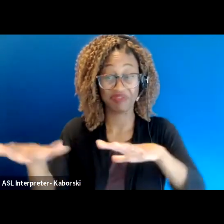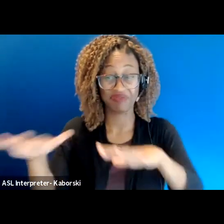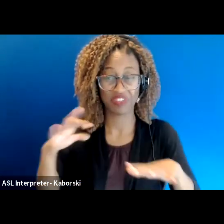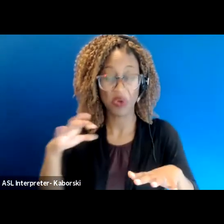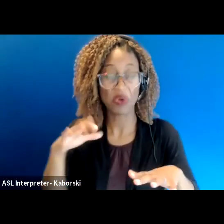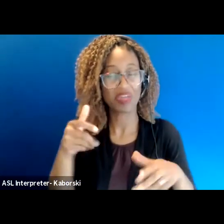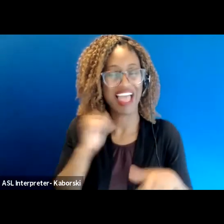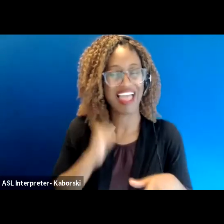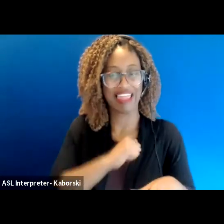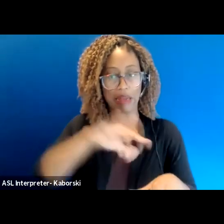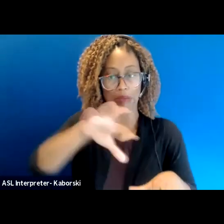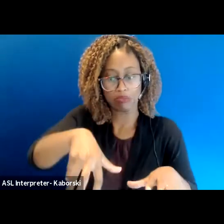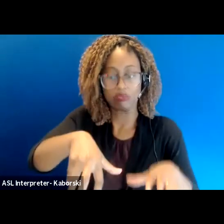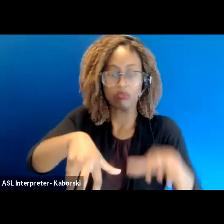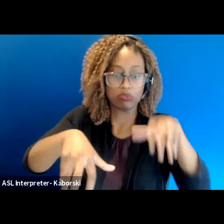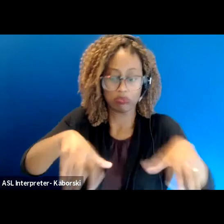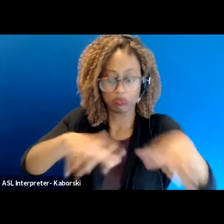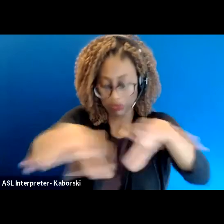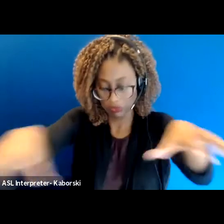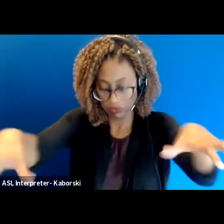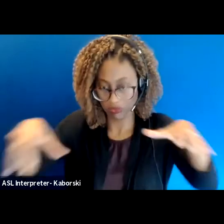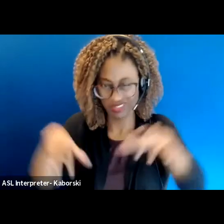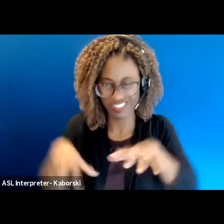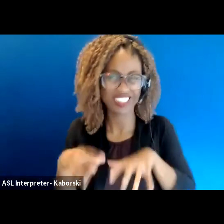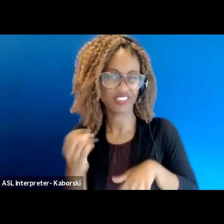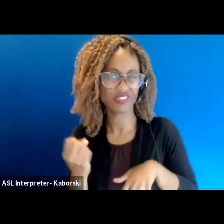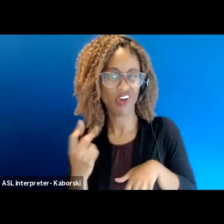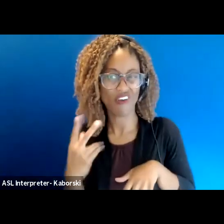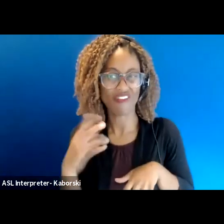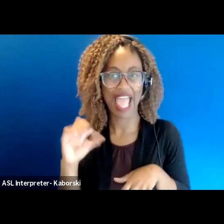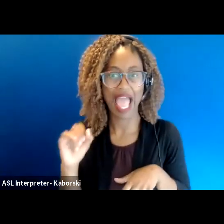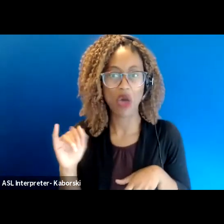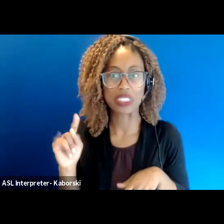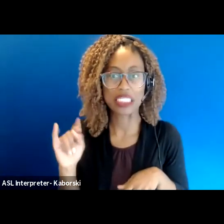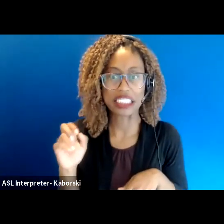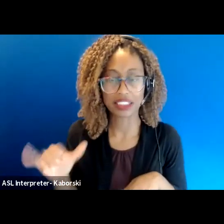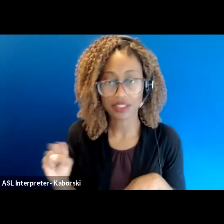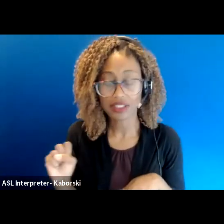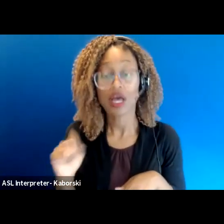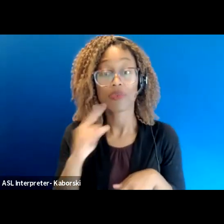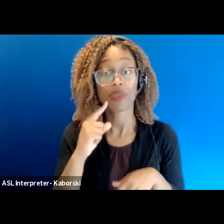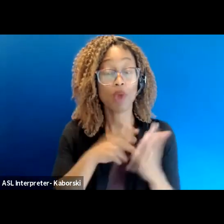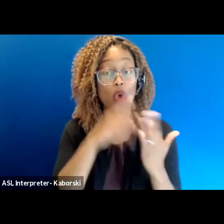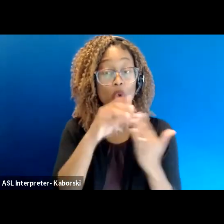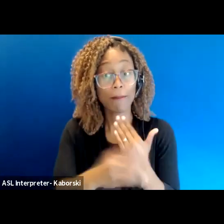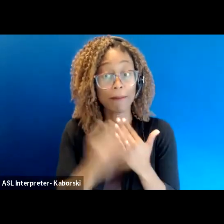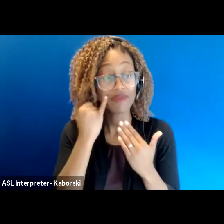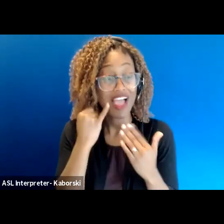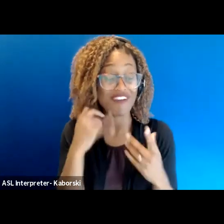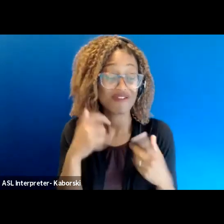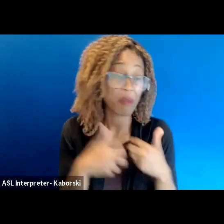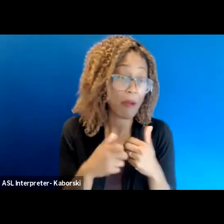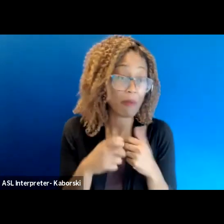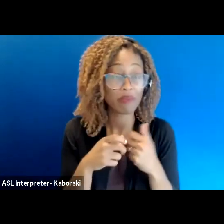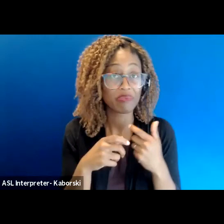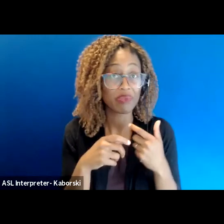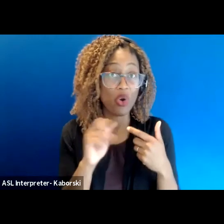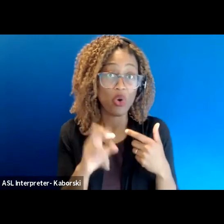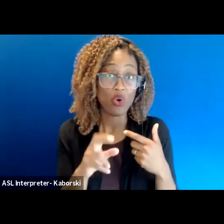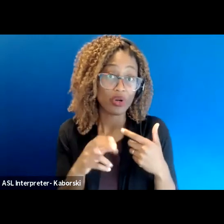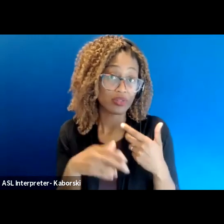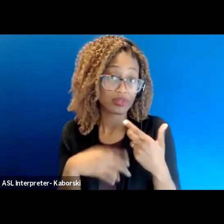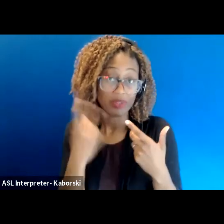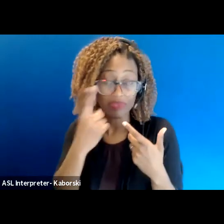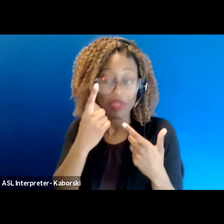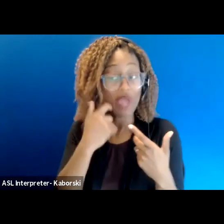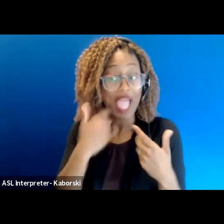And the program goes something like this. We get an issue or a program, we bring some